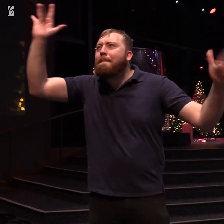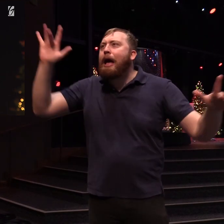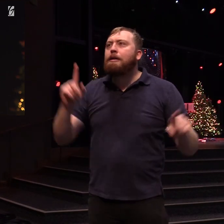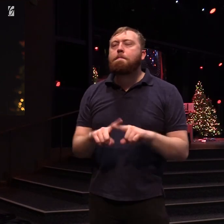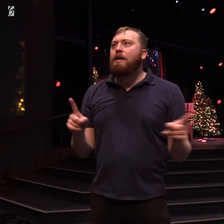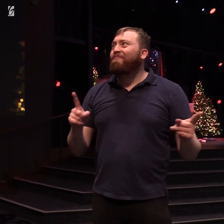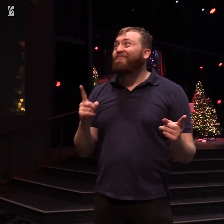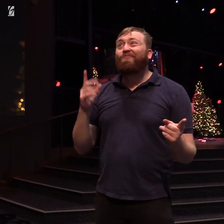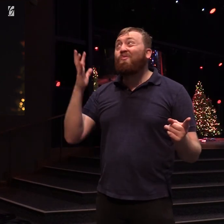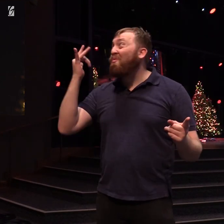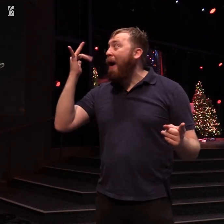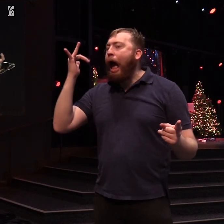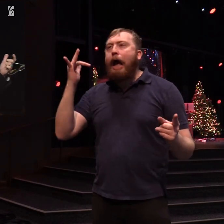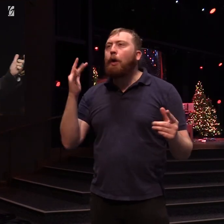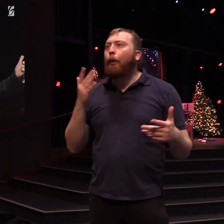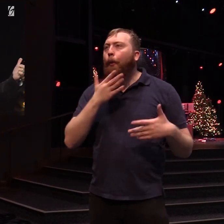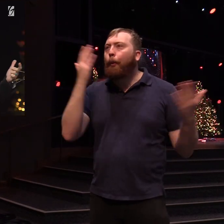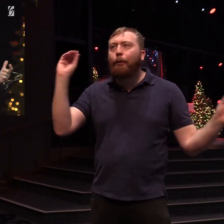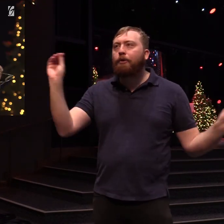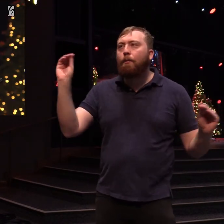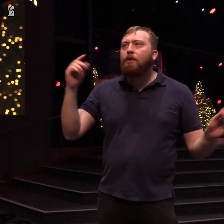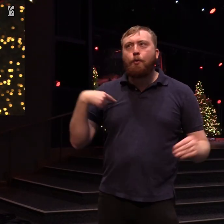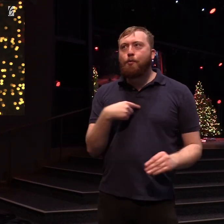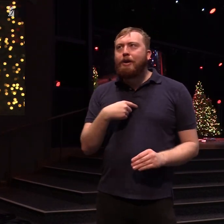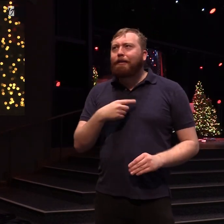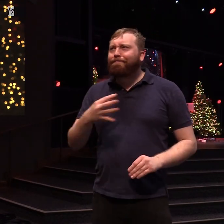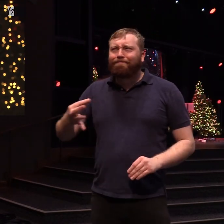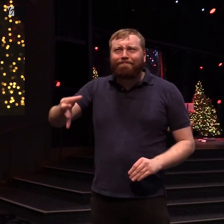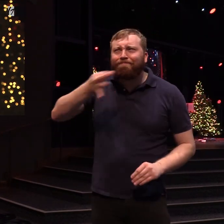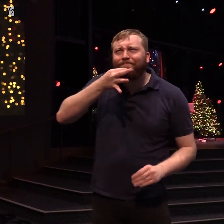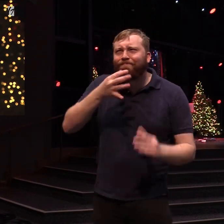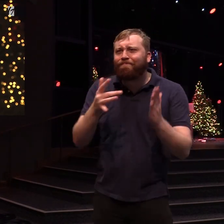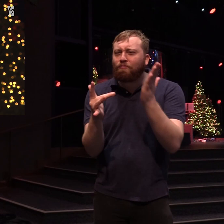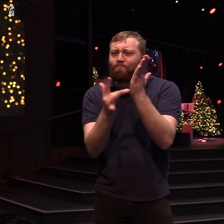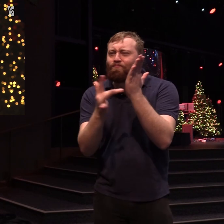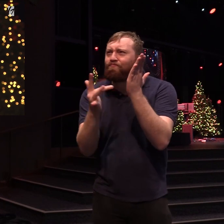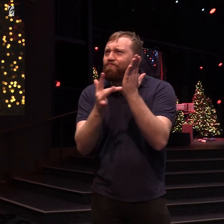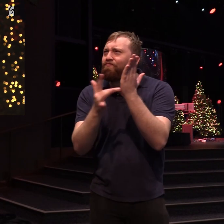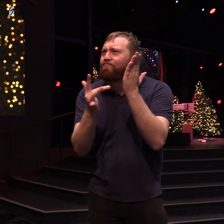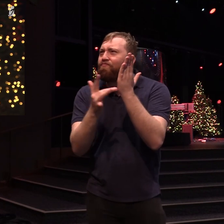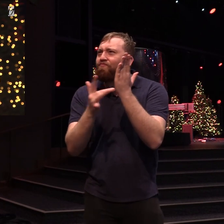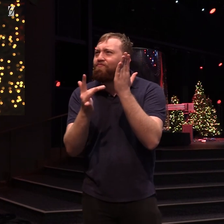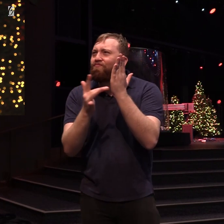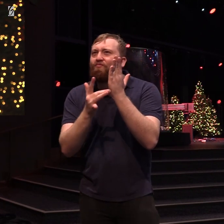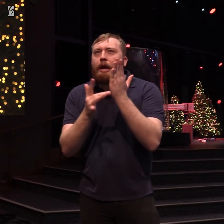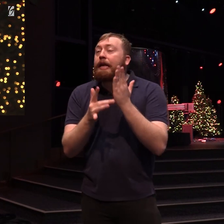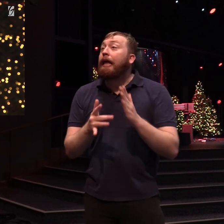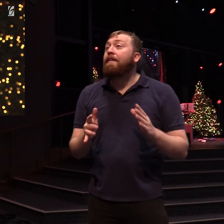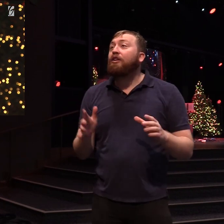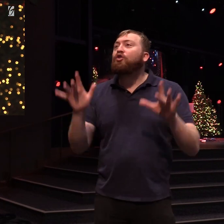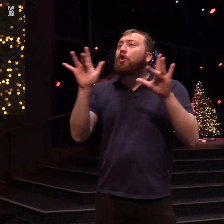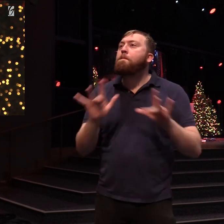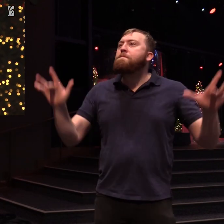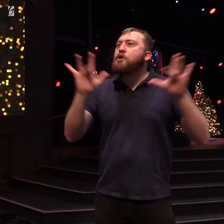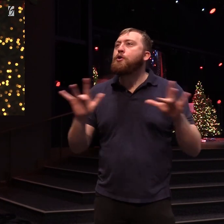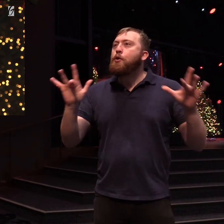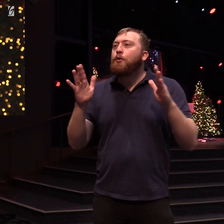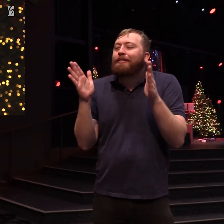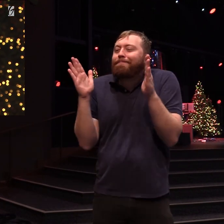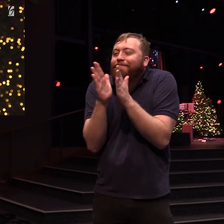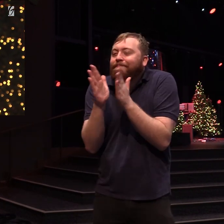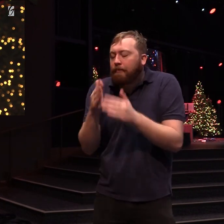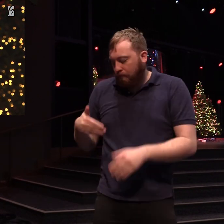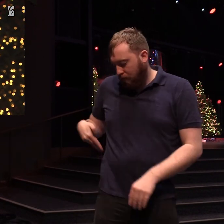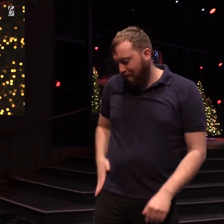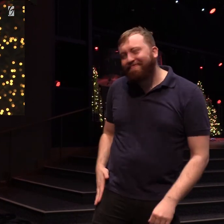in a generation that knows how to take a computer and put it in a phone that will fit in your purse or pocket. But